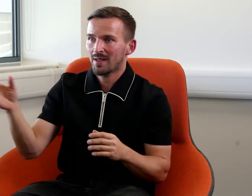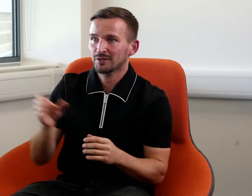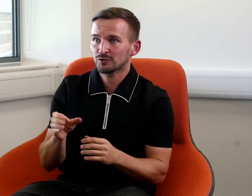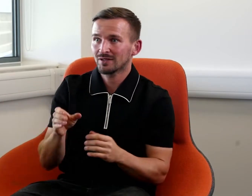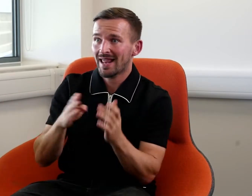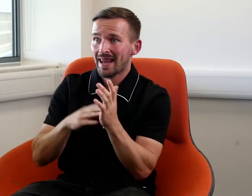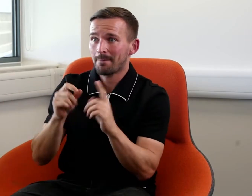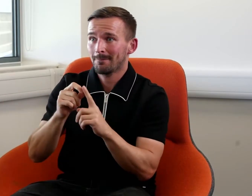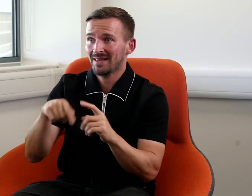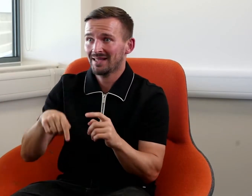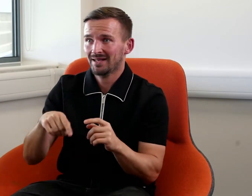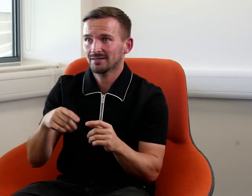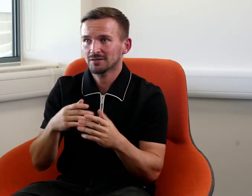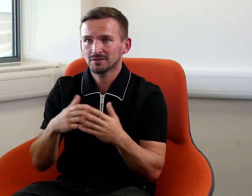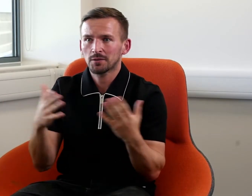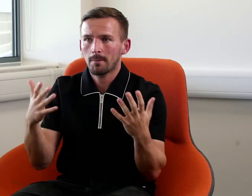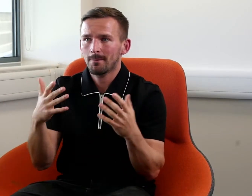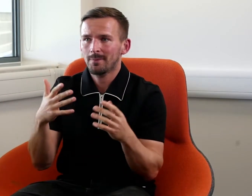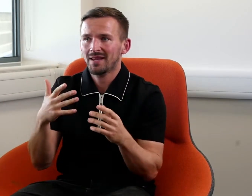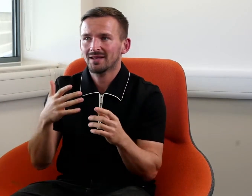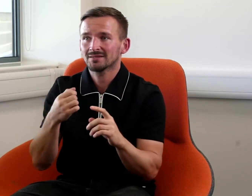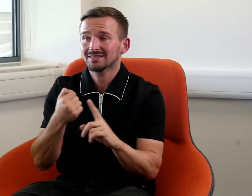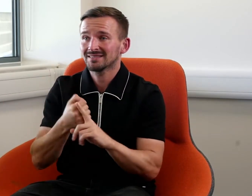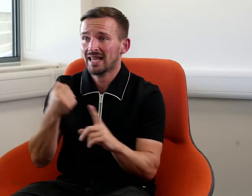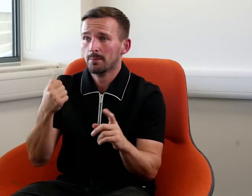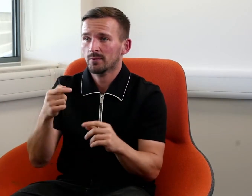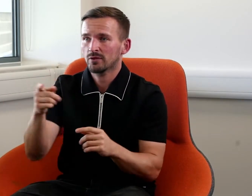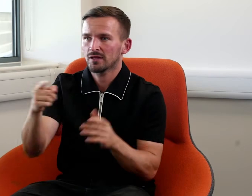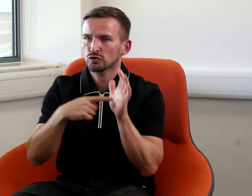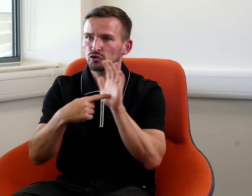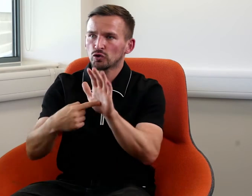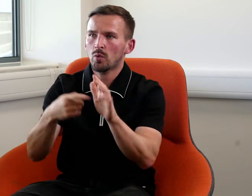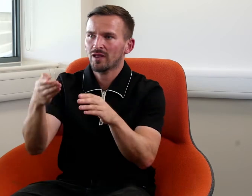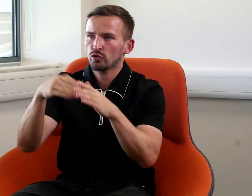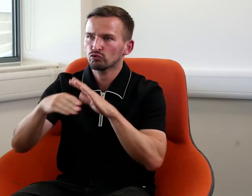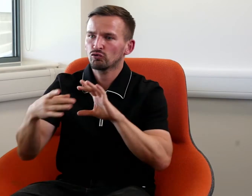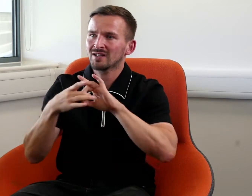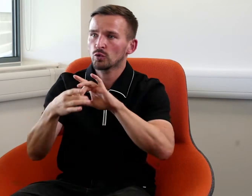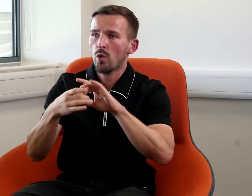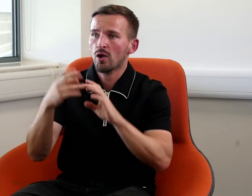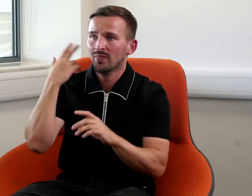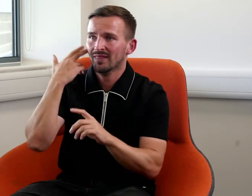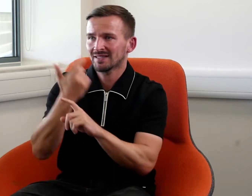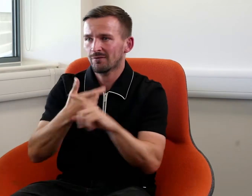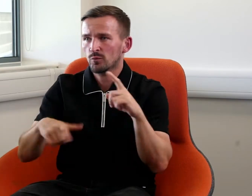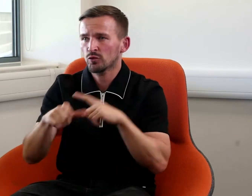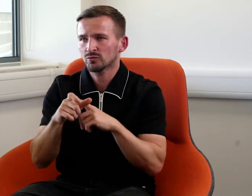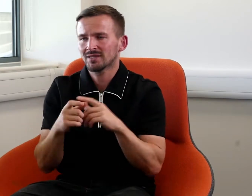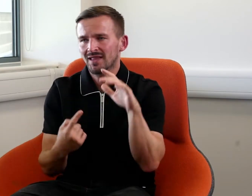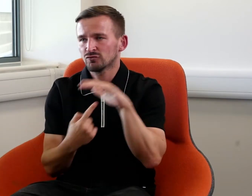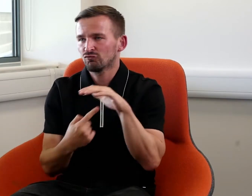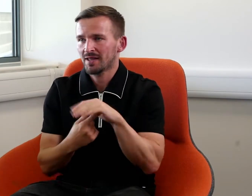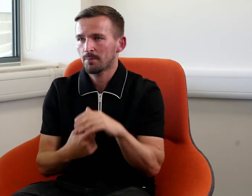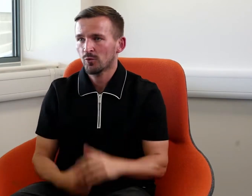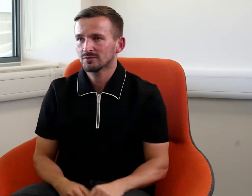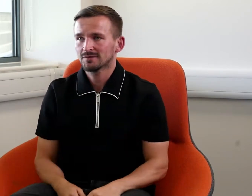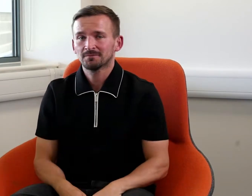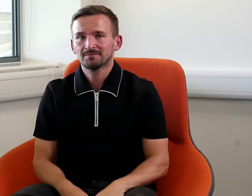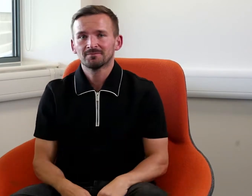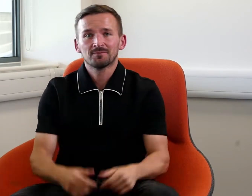today. And thank you so much to the audience as well. I really hope that the deaf community have showed that we can engage with an